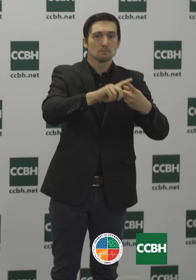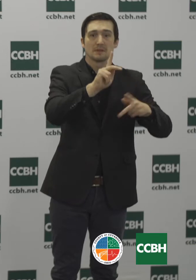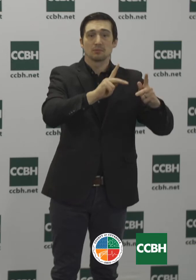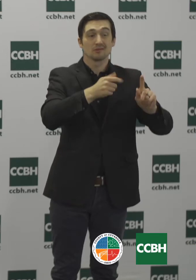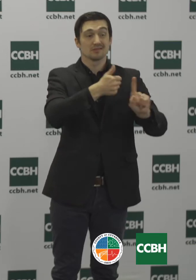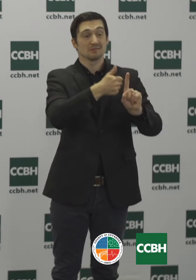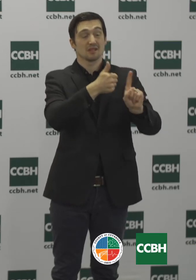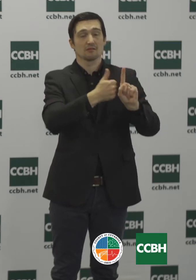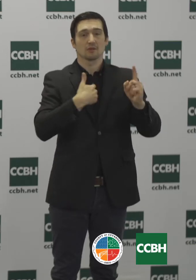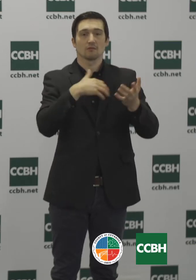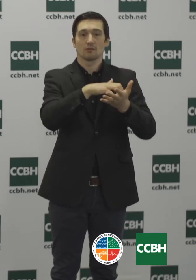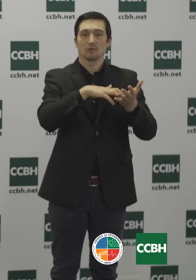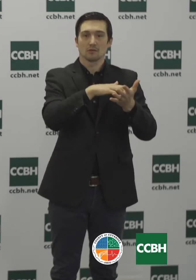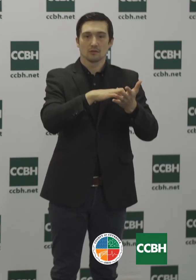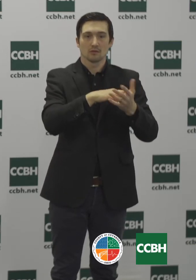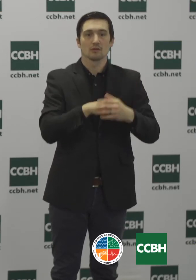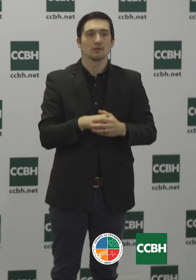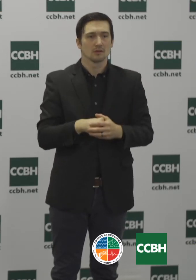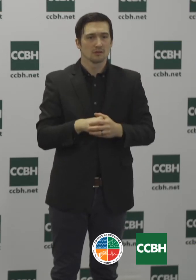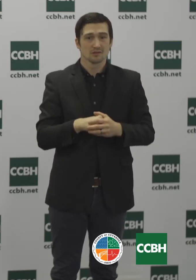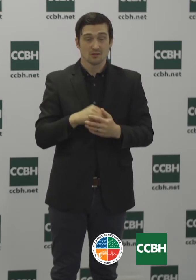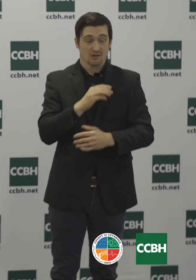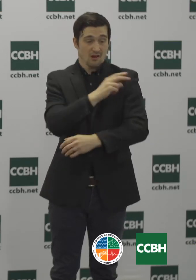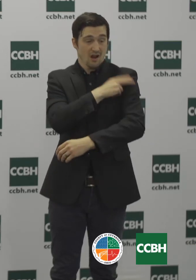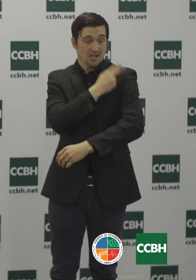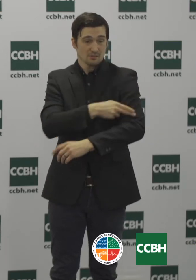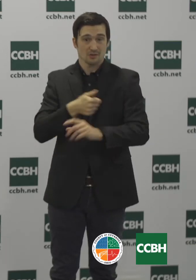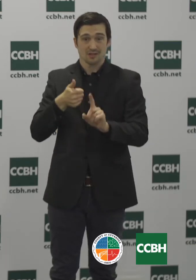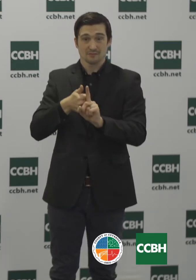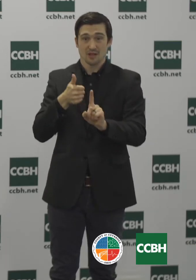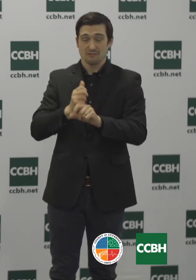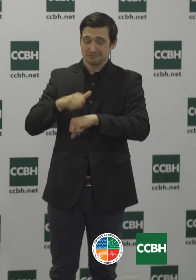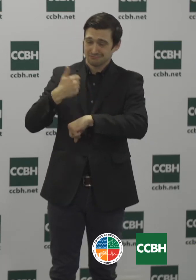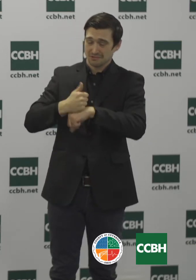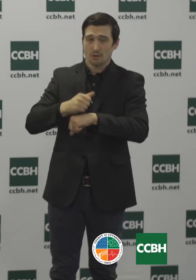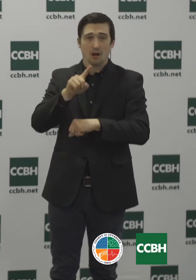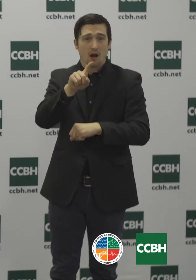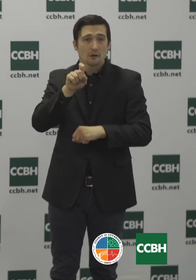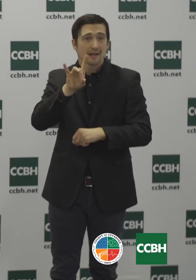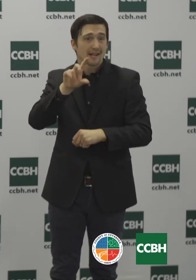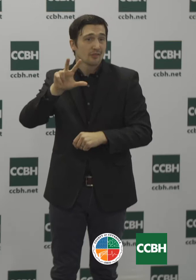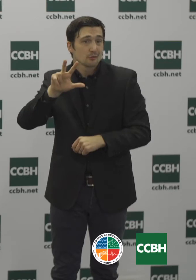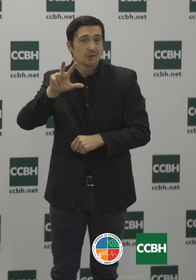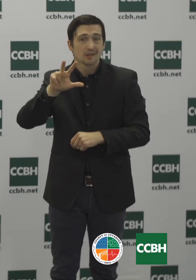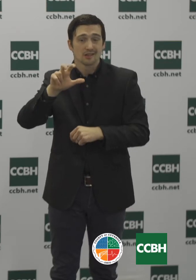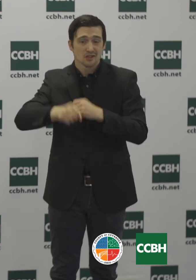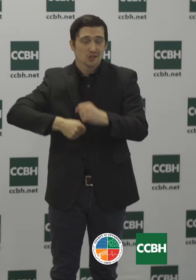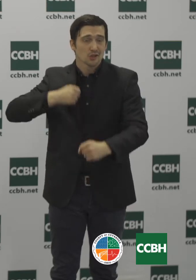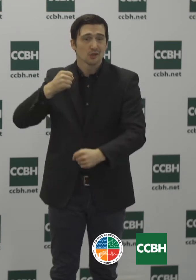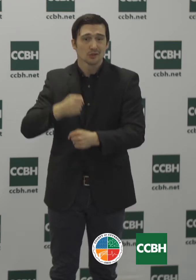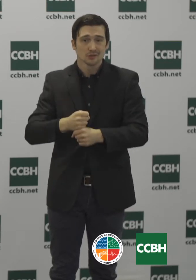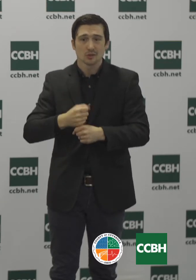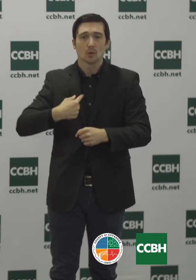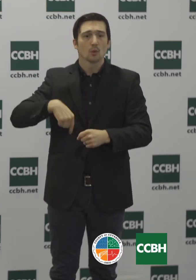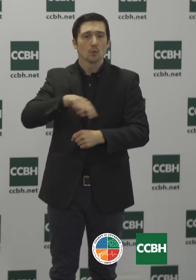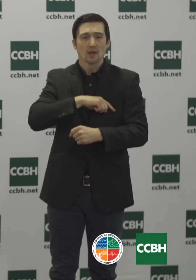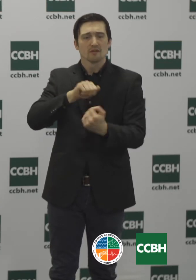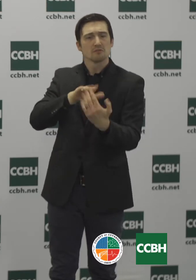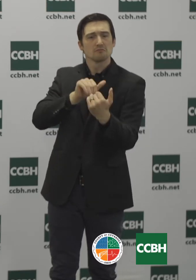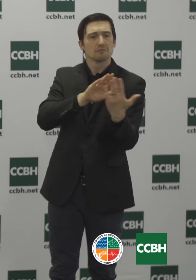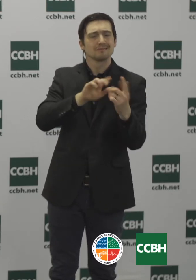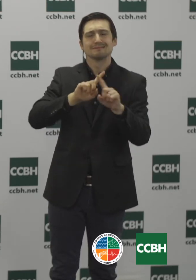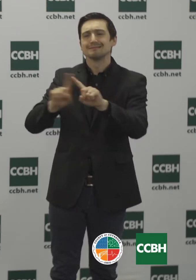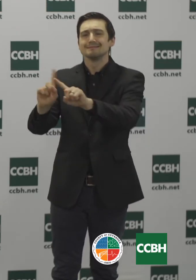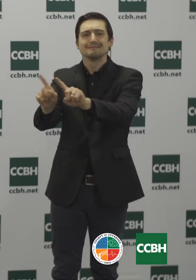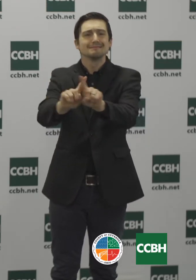doing this for 183 years and have tackled similar outbreaks: cholera, Spanish